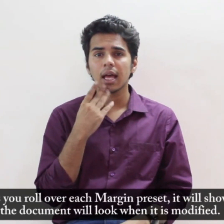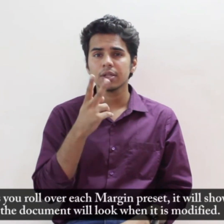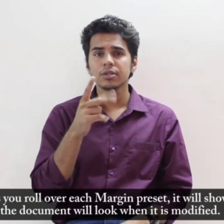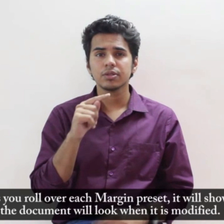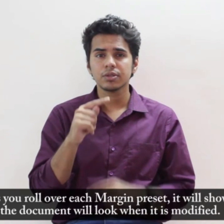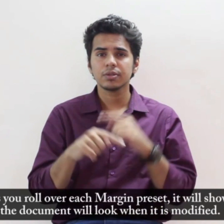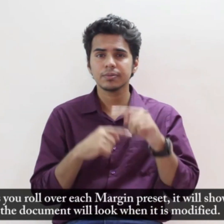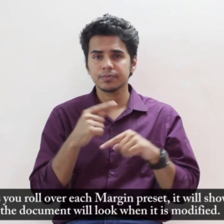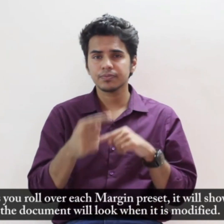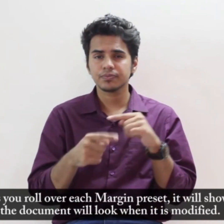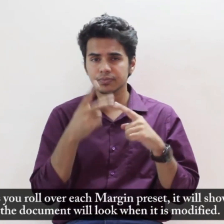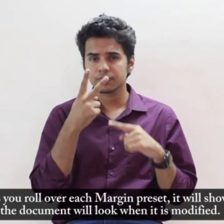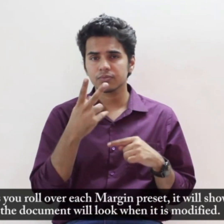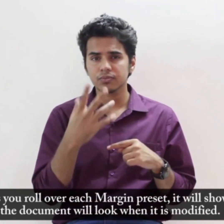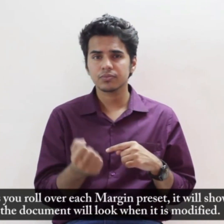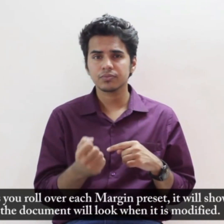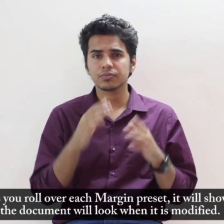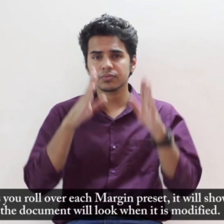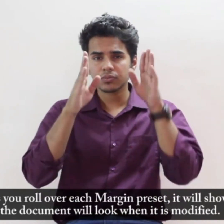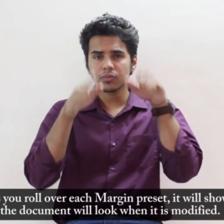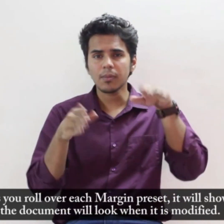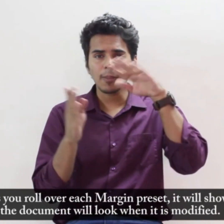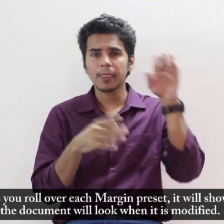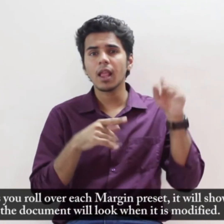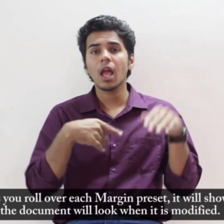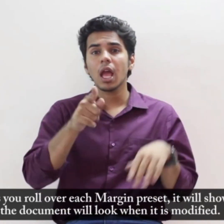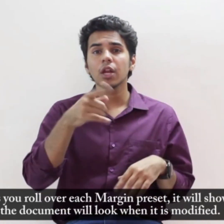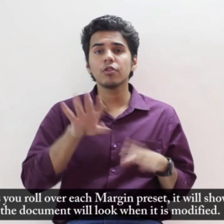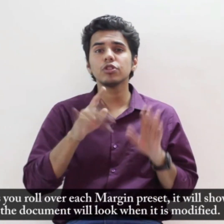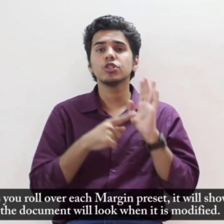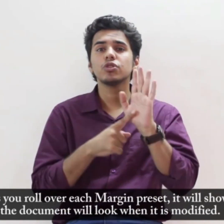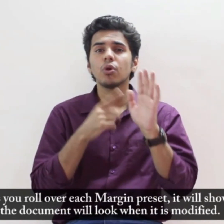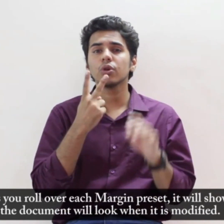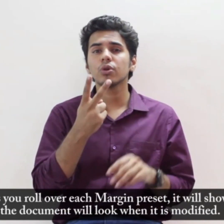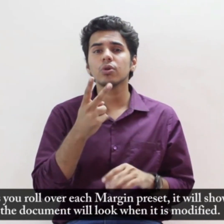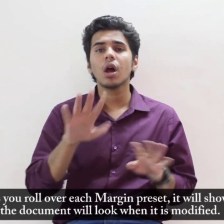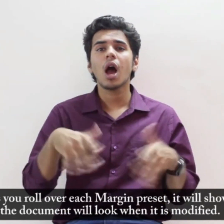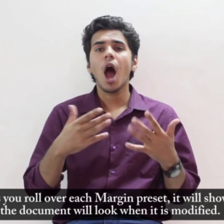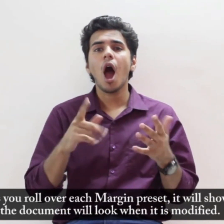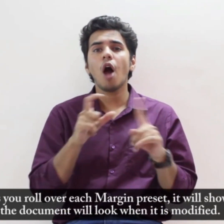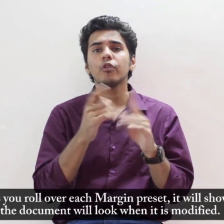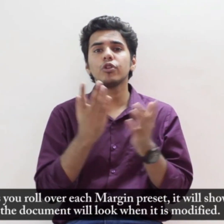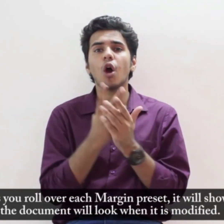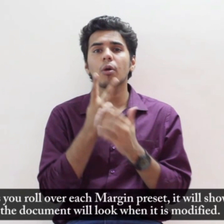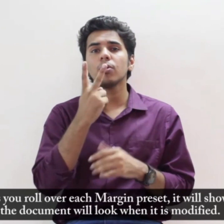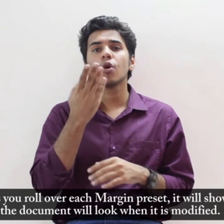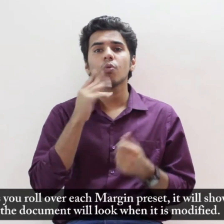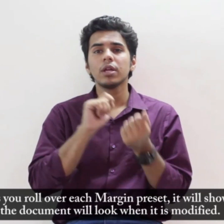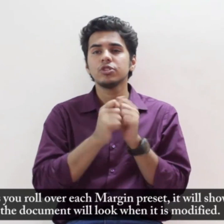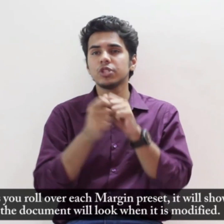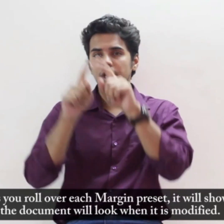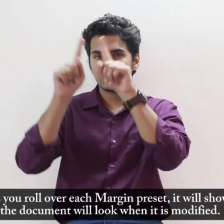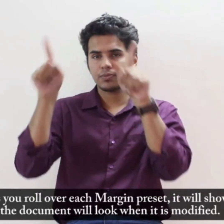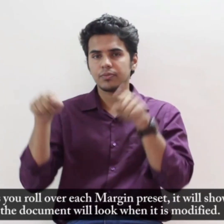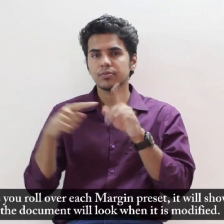Note, as you roll over each margin preset, it will show you on how document will look when it is